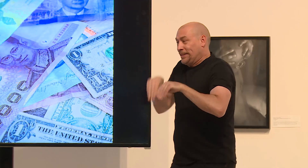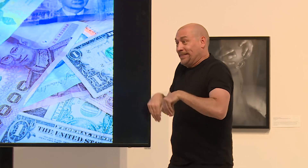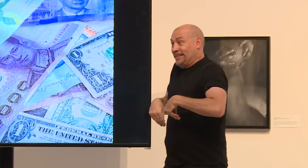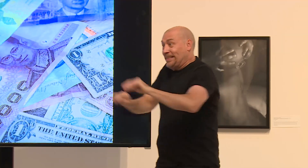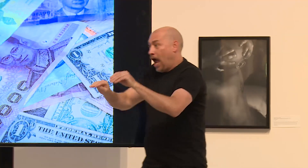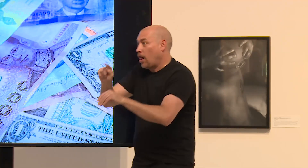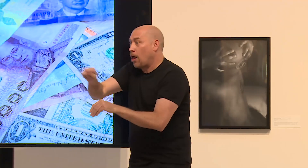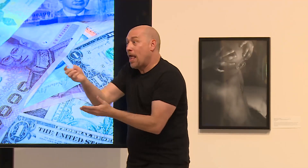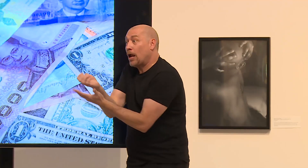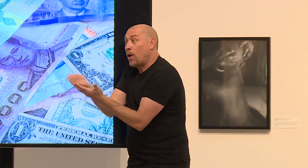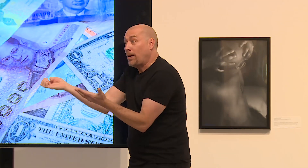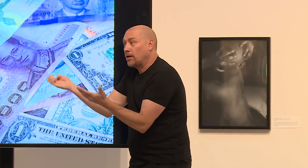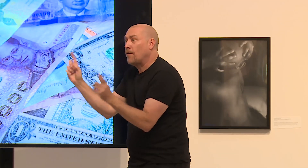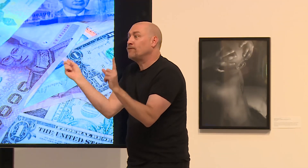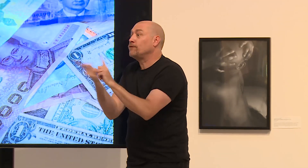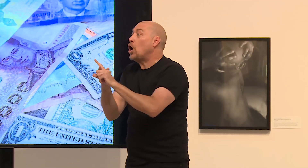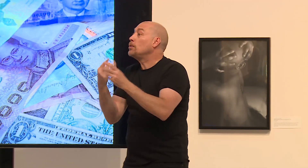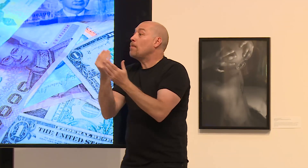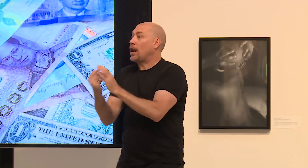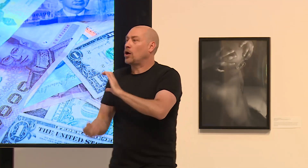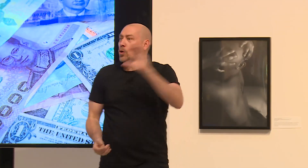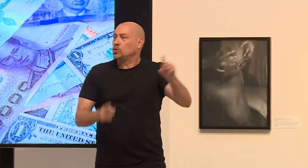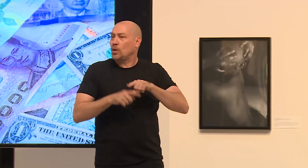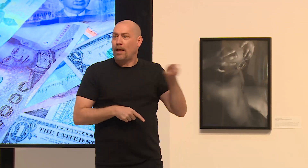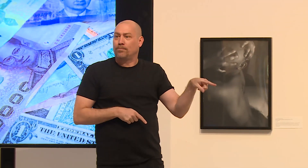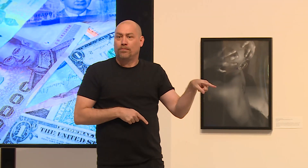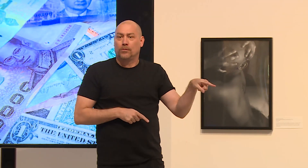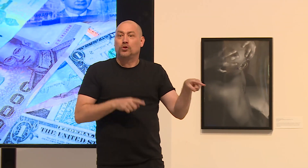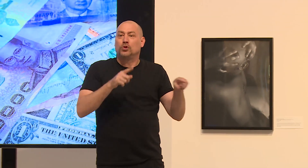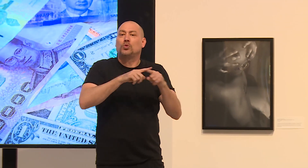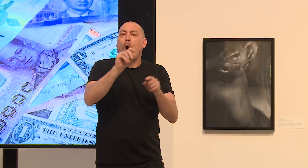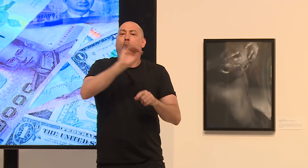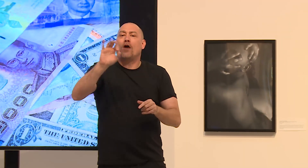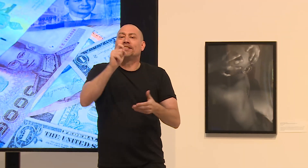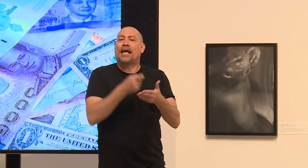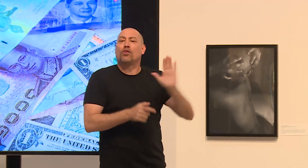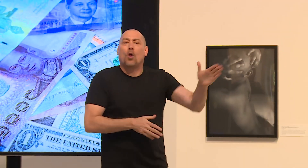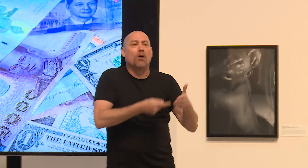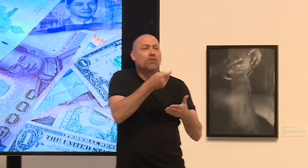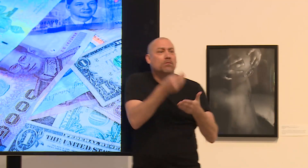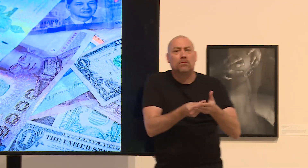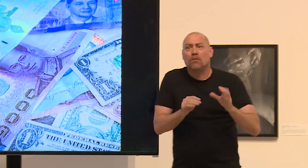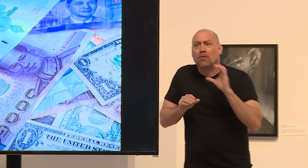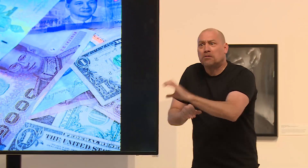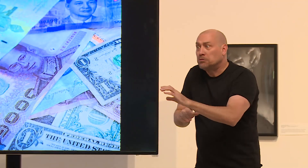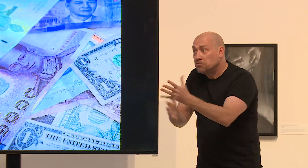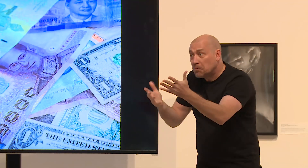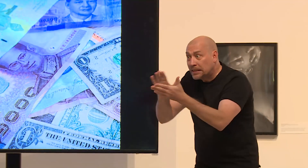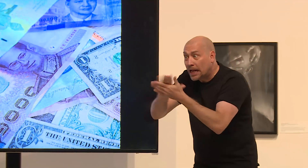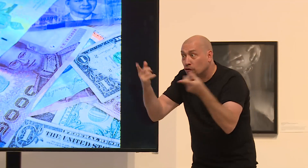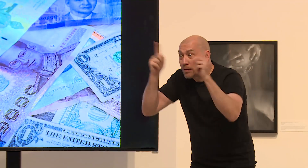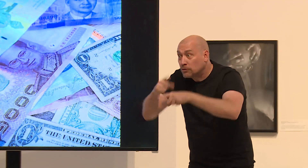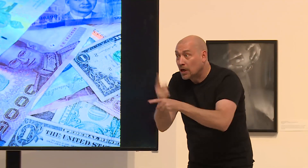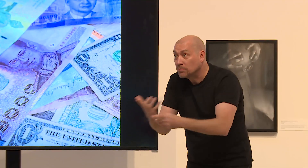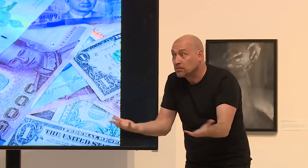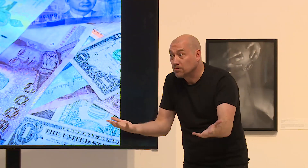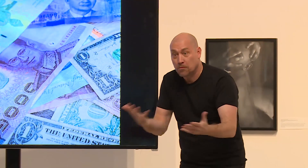this takes an agreement with your lenders. They need to be guaranteed that they will get that money back if something goes